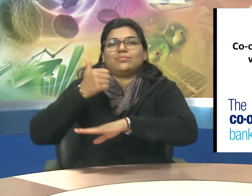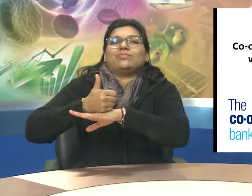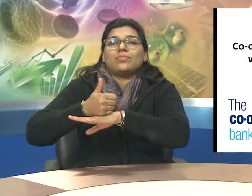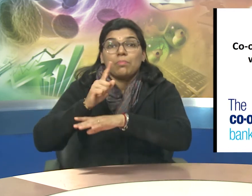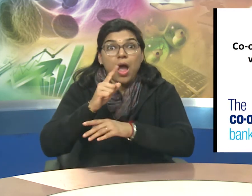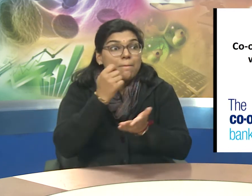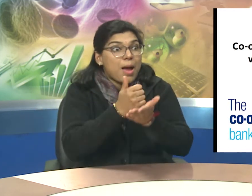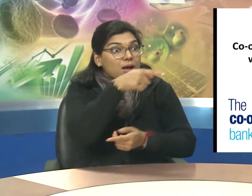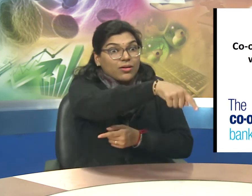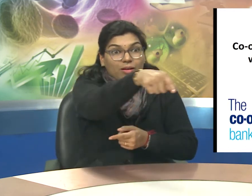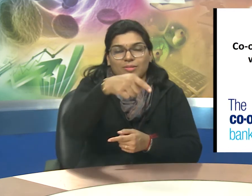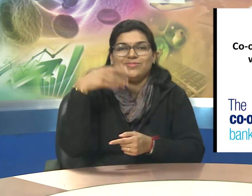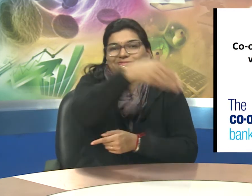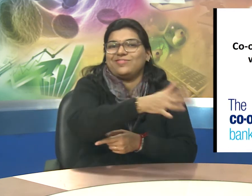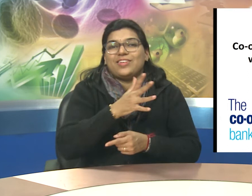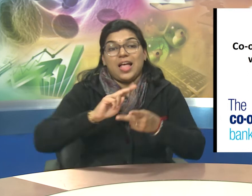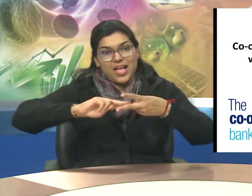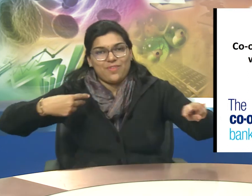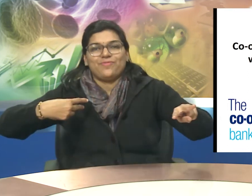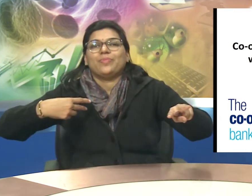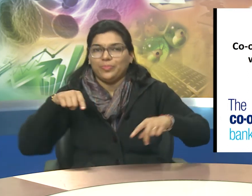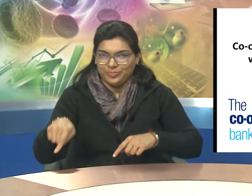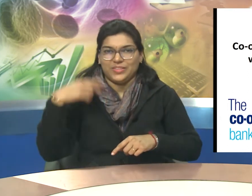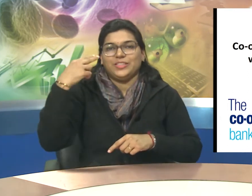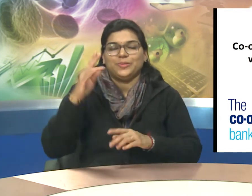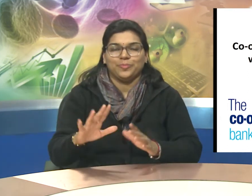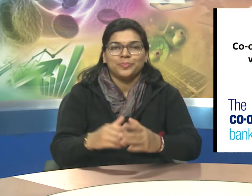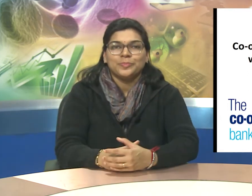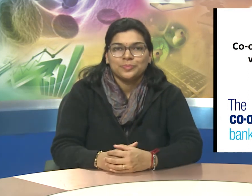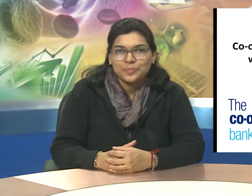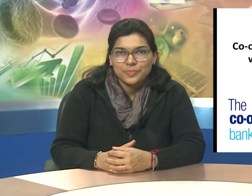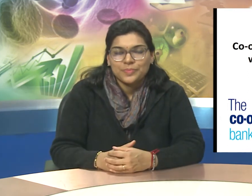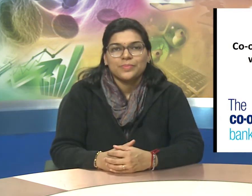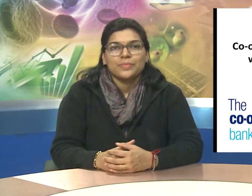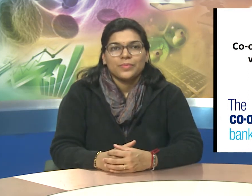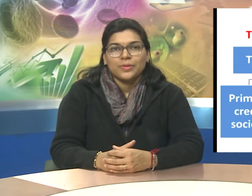Because people themselves form and decide to work together.